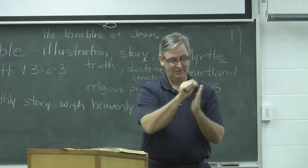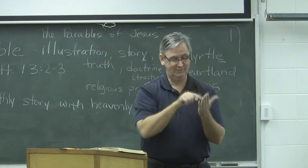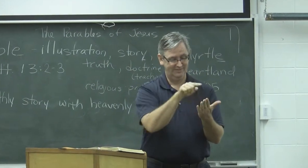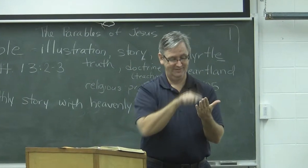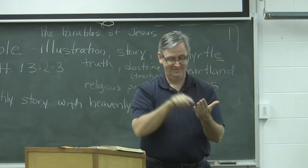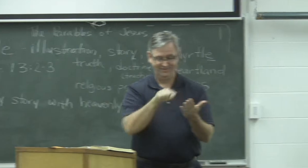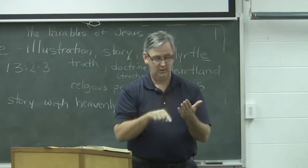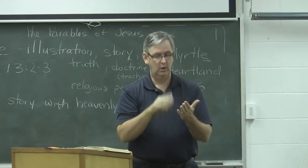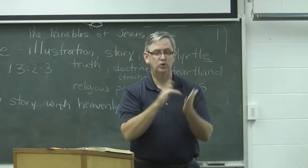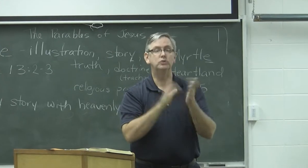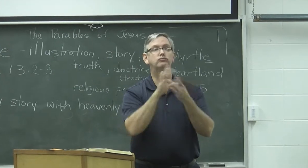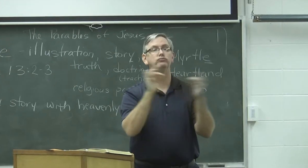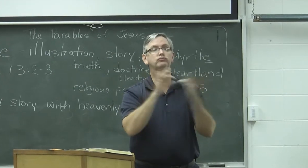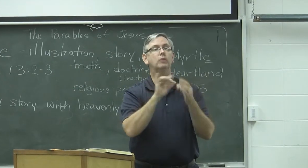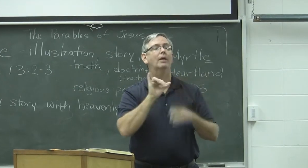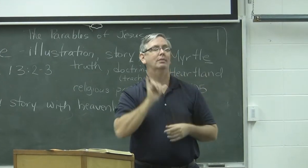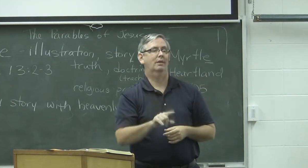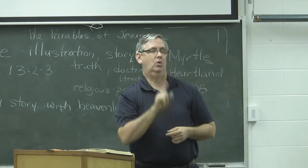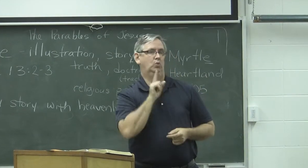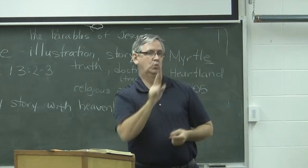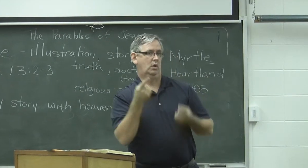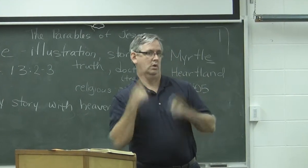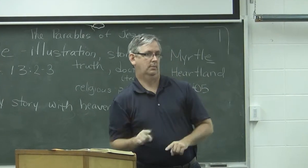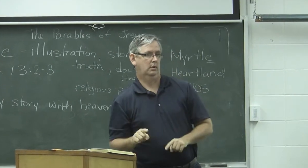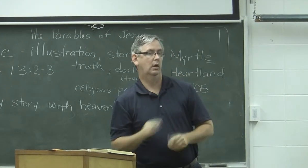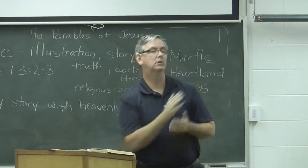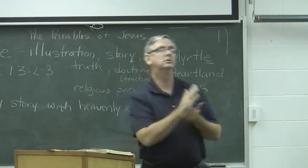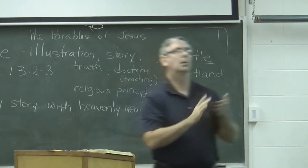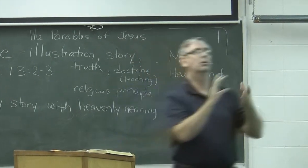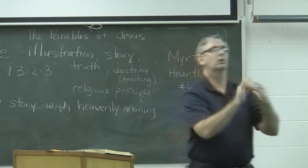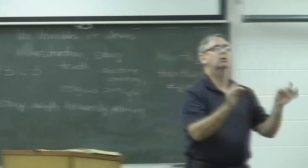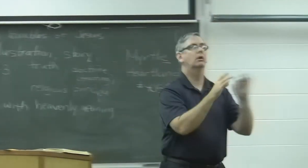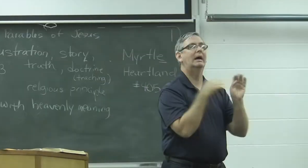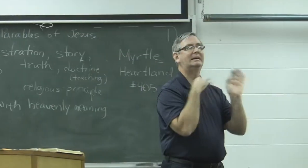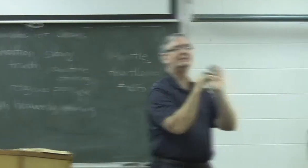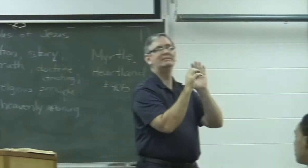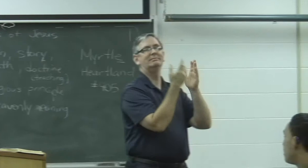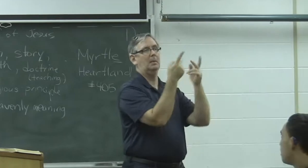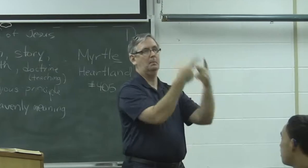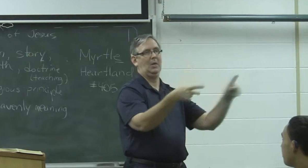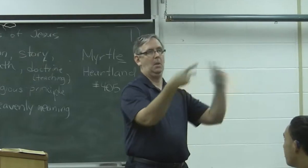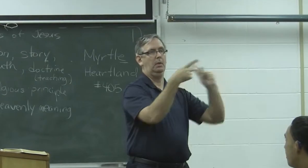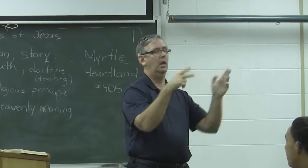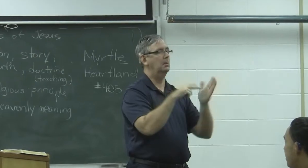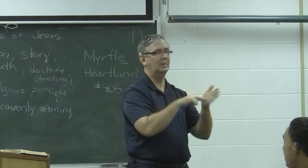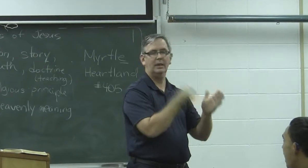If you read the New Testament and you see Jesus talking about it really did, some things that did